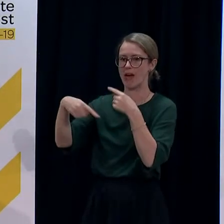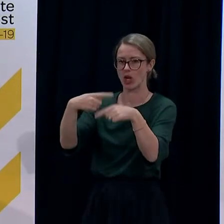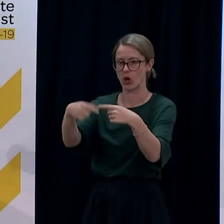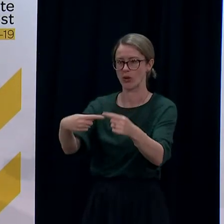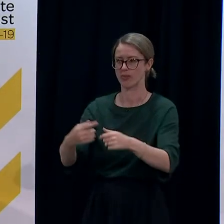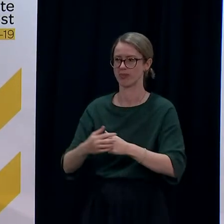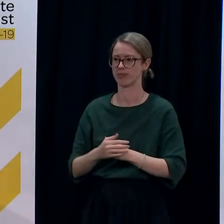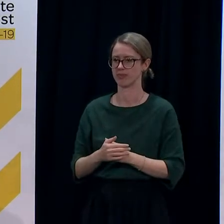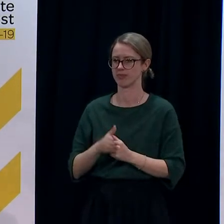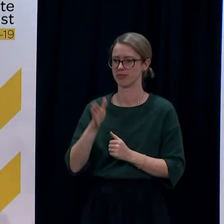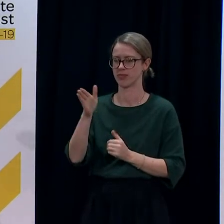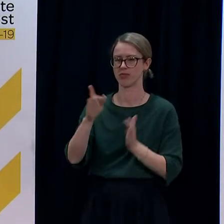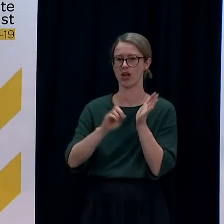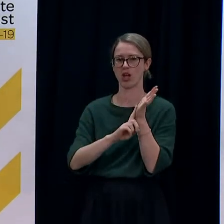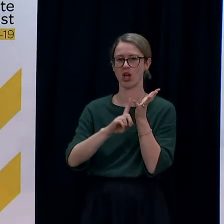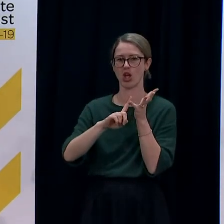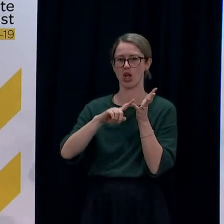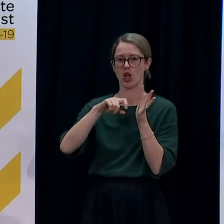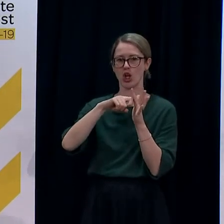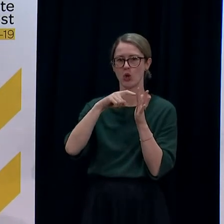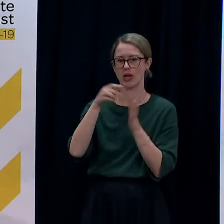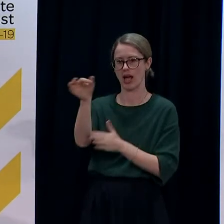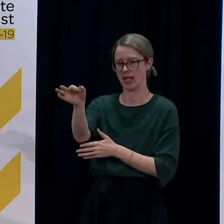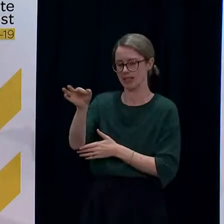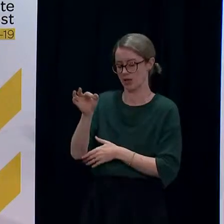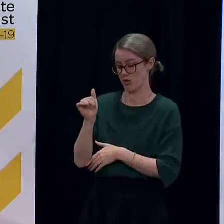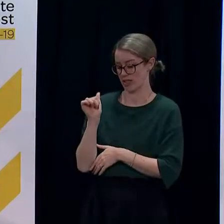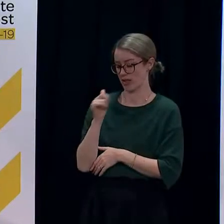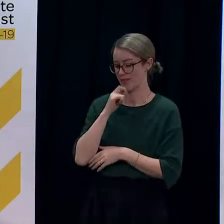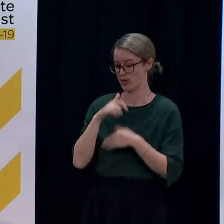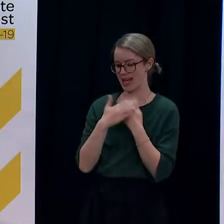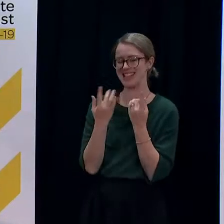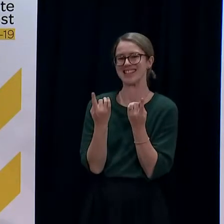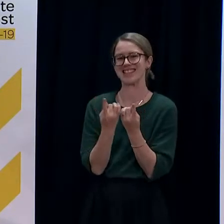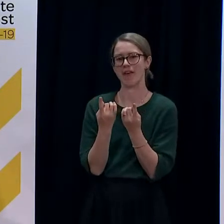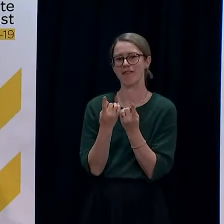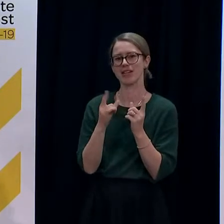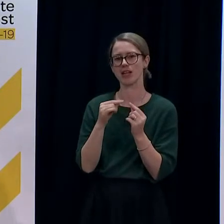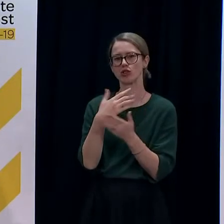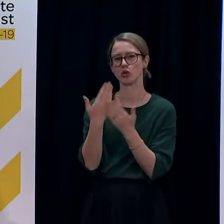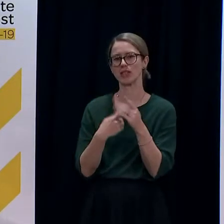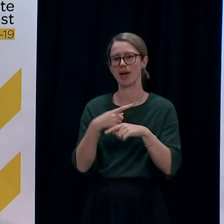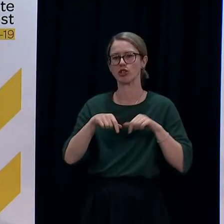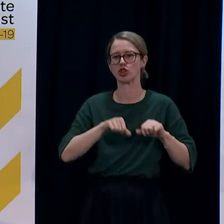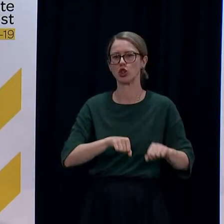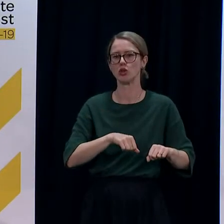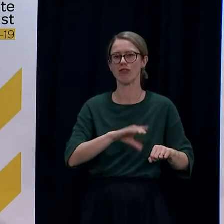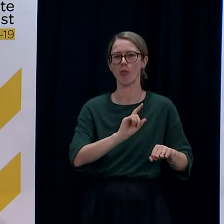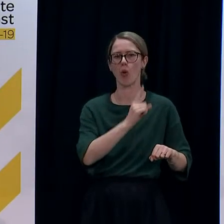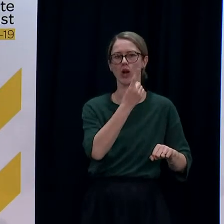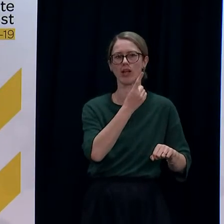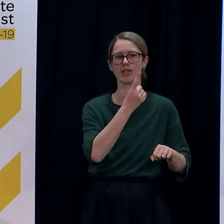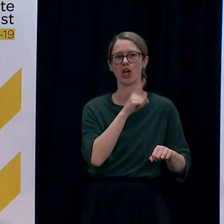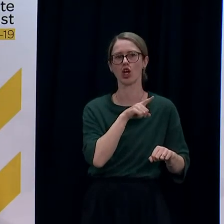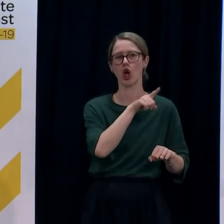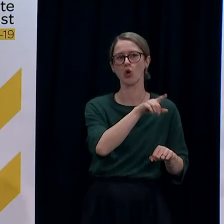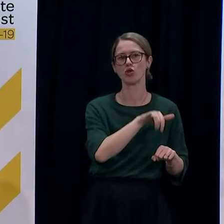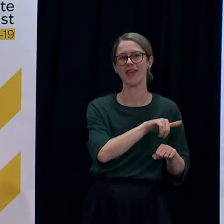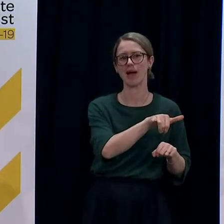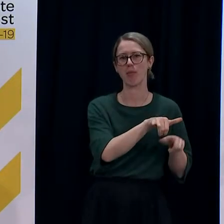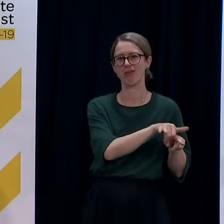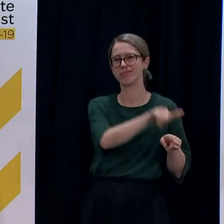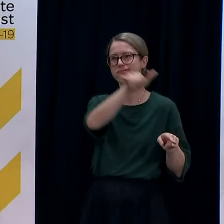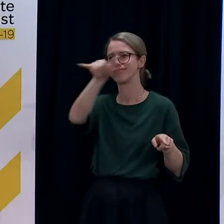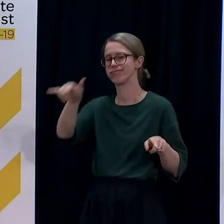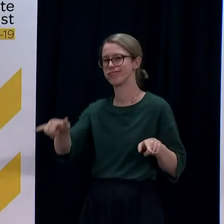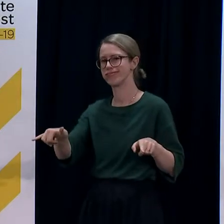Mr. Witt, in the past few days, Stuff has done a few stories on primarily students from Auckland going to the airport and ending up back at